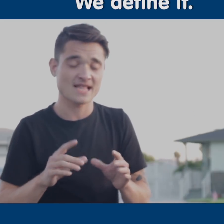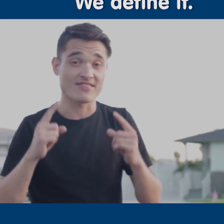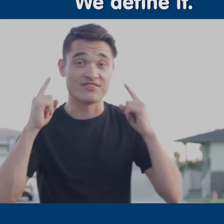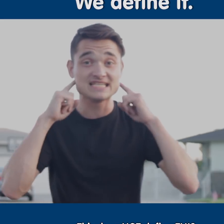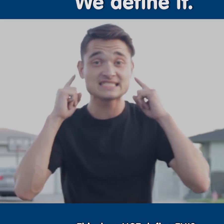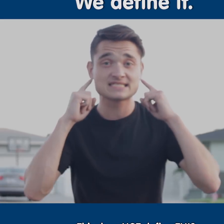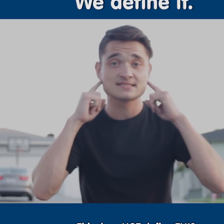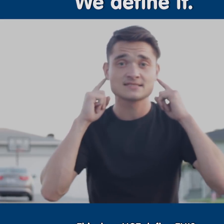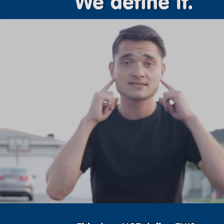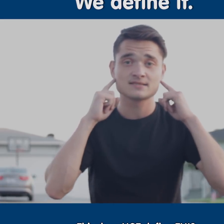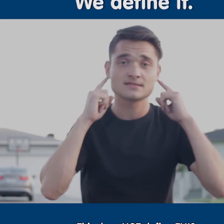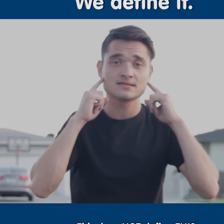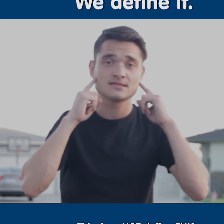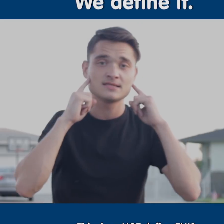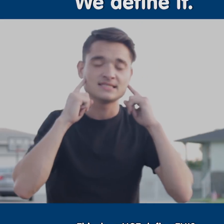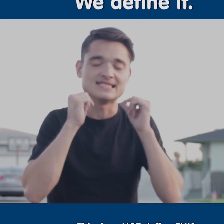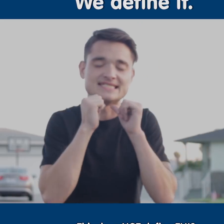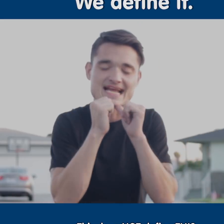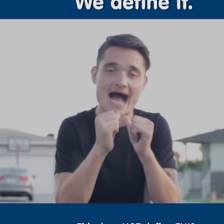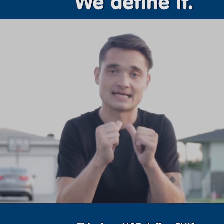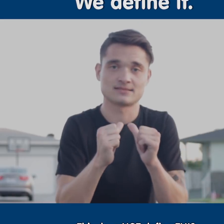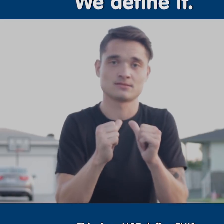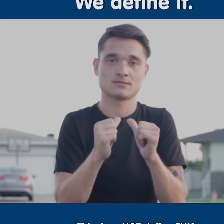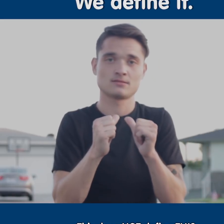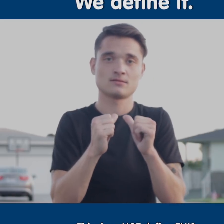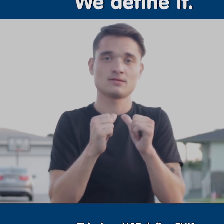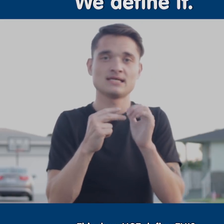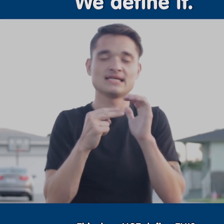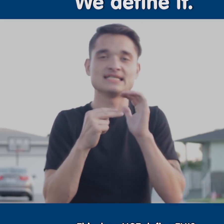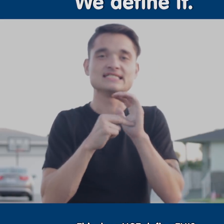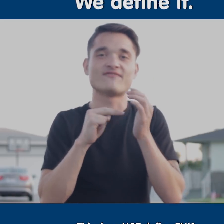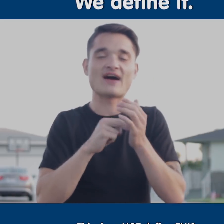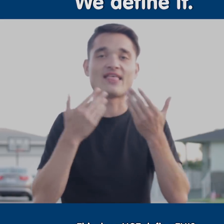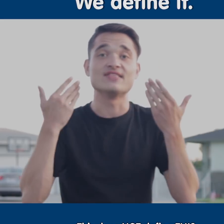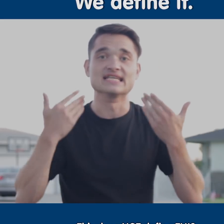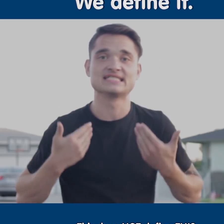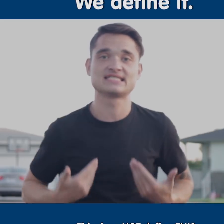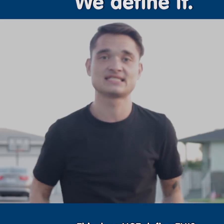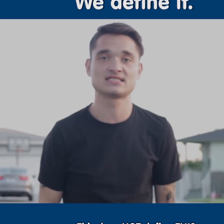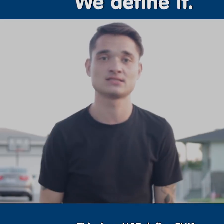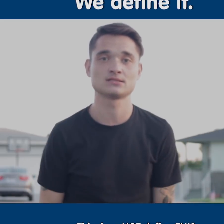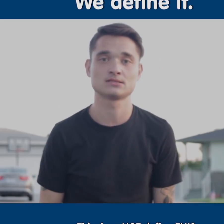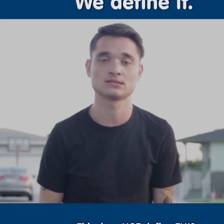This does not define this.